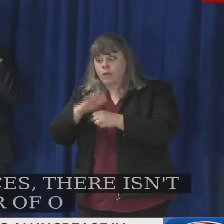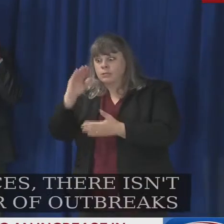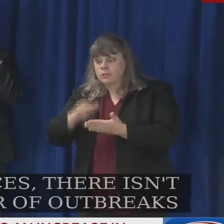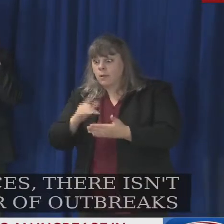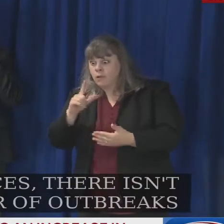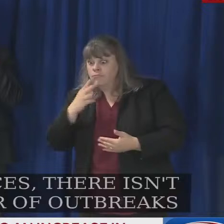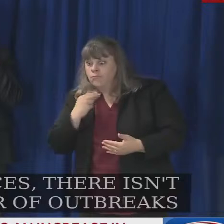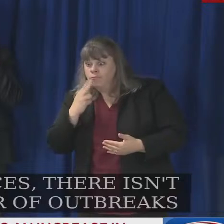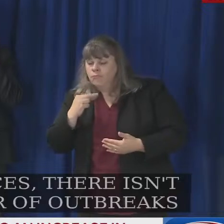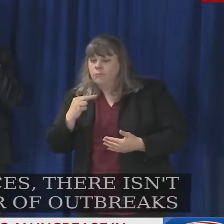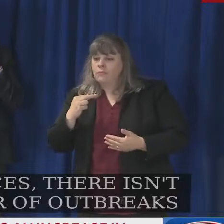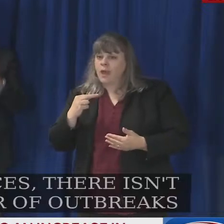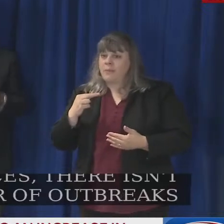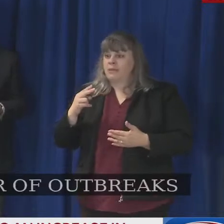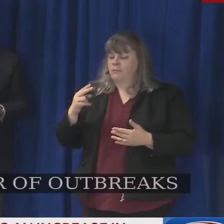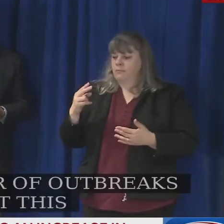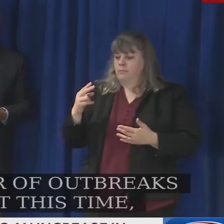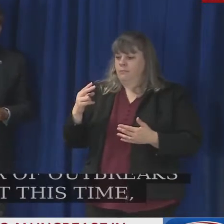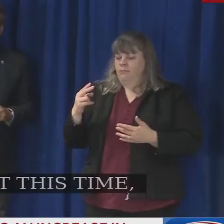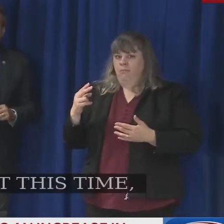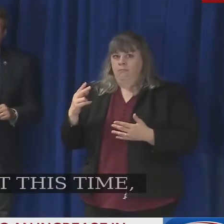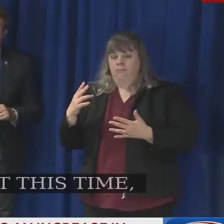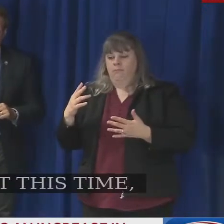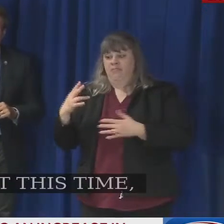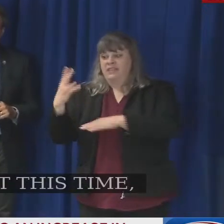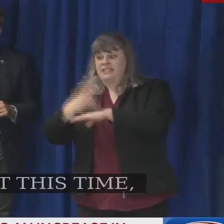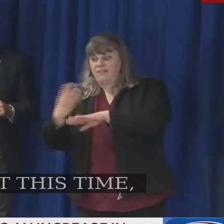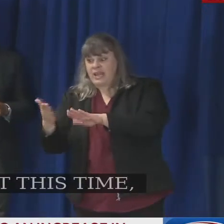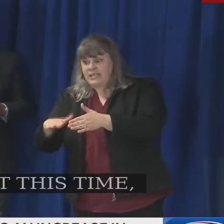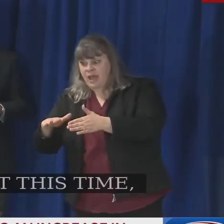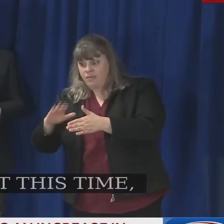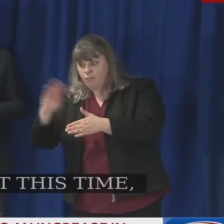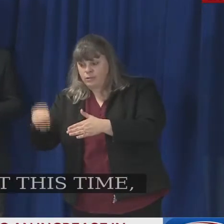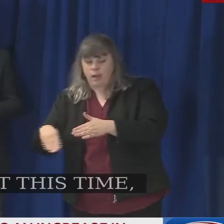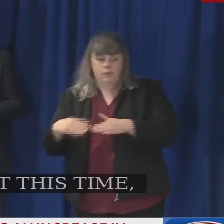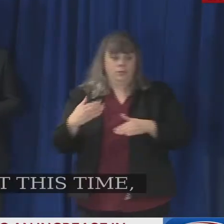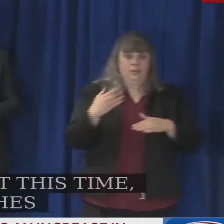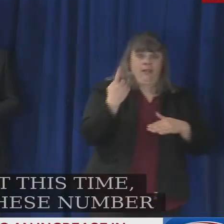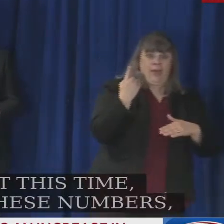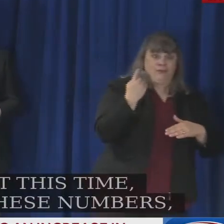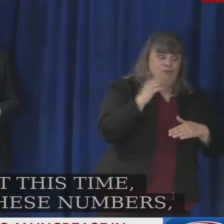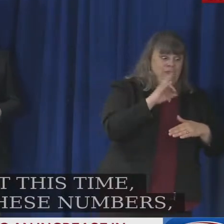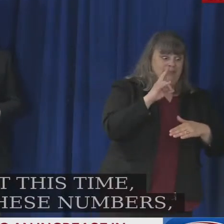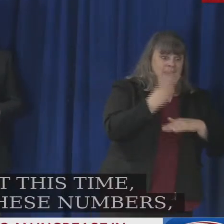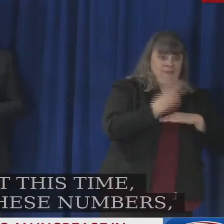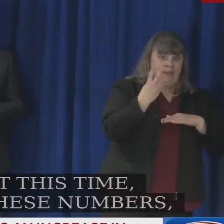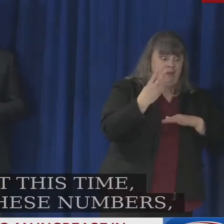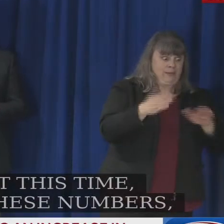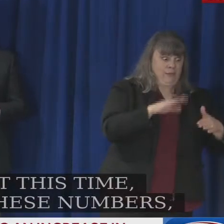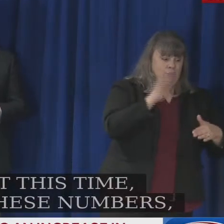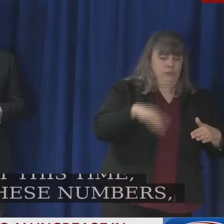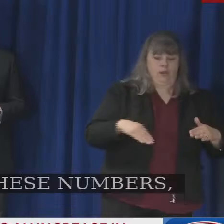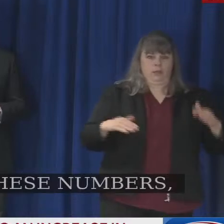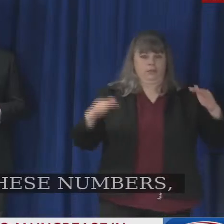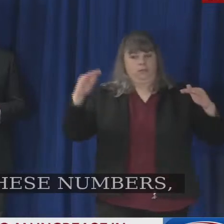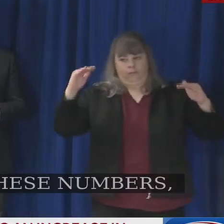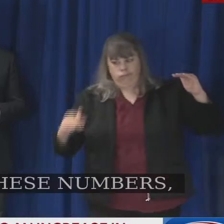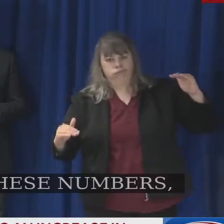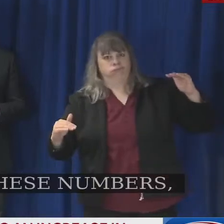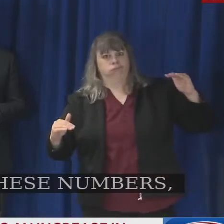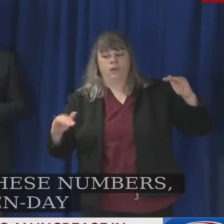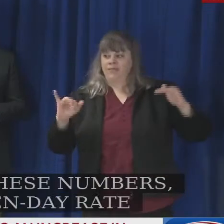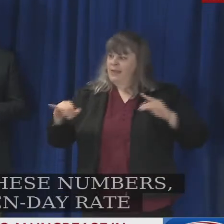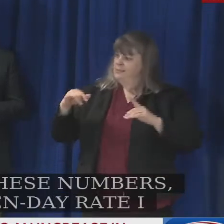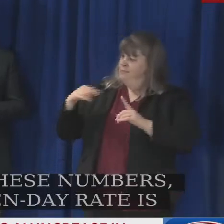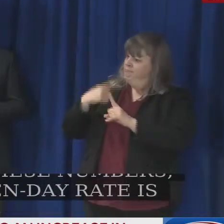death per 7-day rate is a third of what it was this time last year. All those things are positive, right?